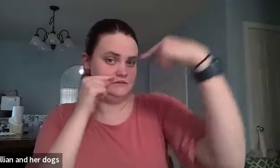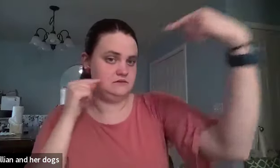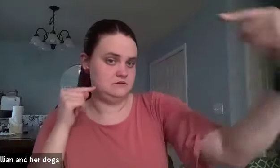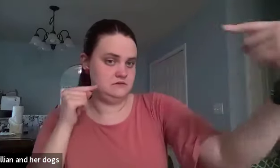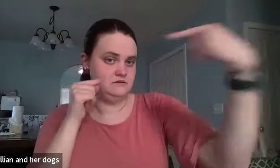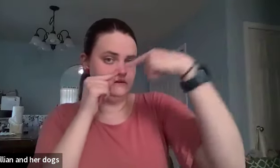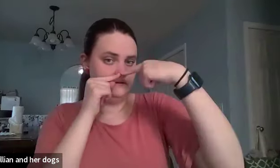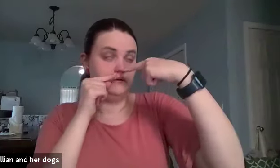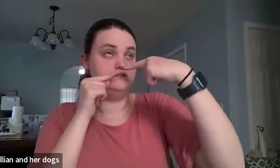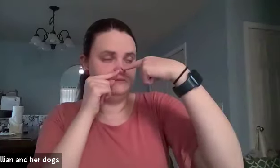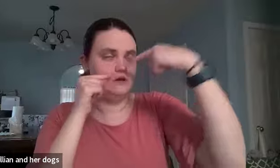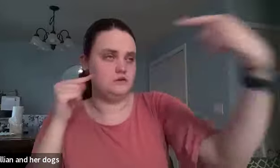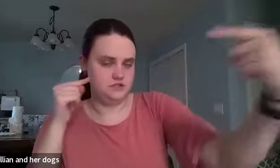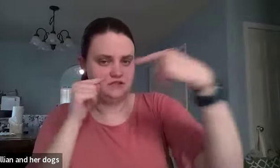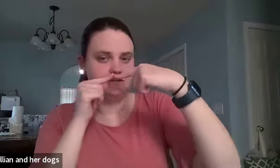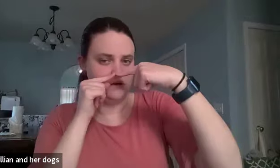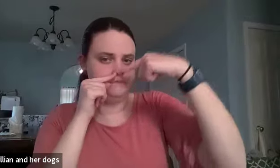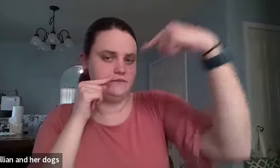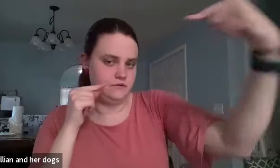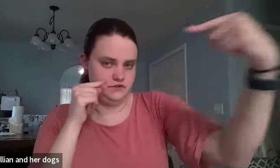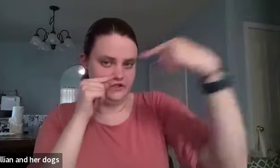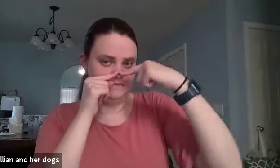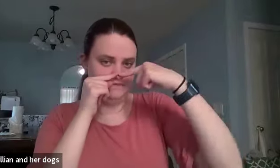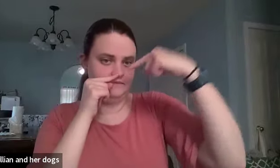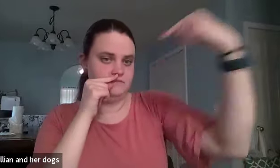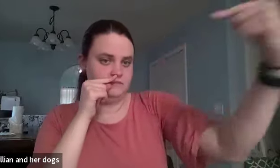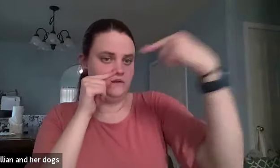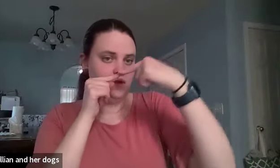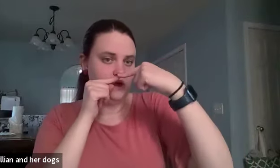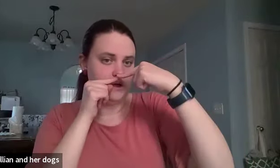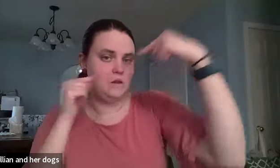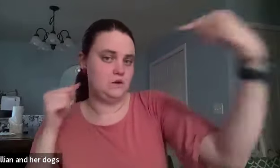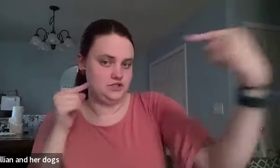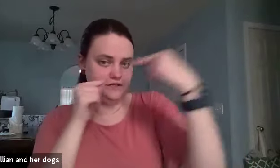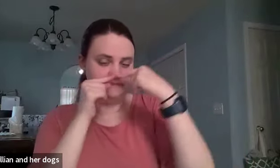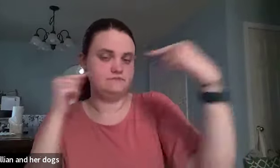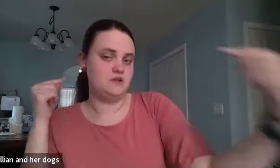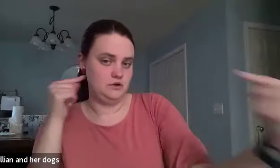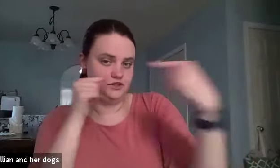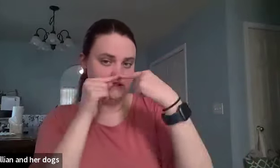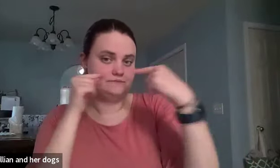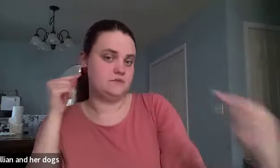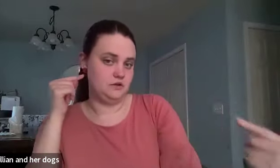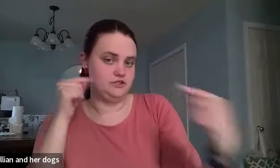Opposite. Or allergic, sorry, allergic. Allergic. Allergic.